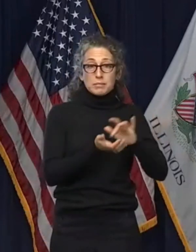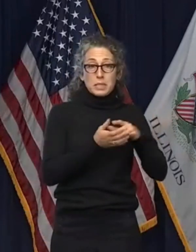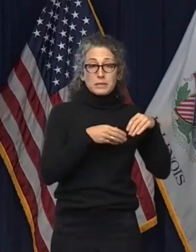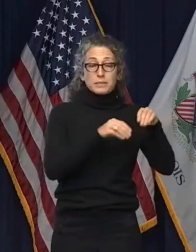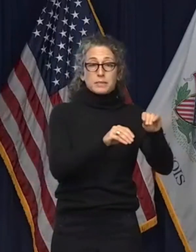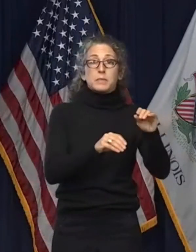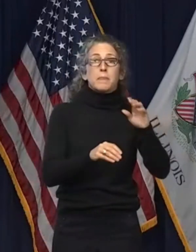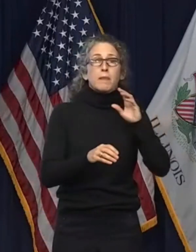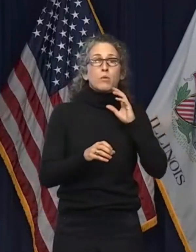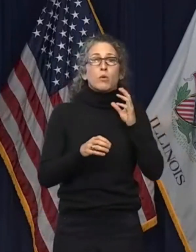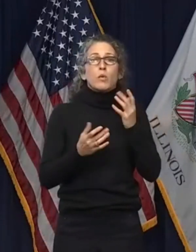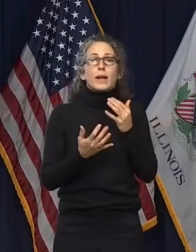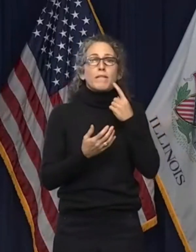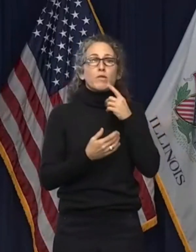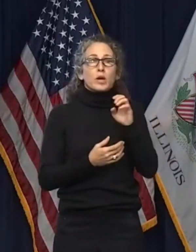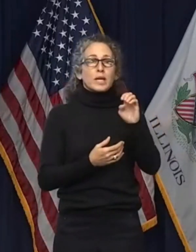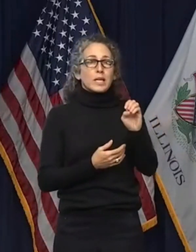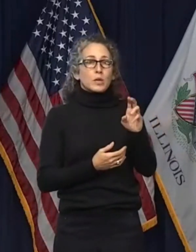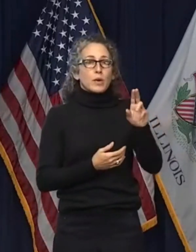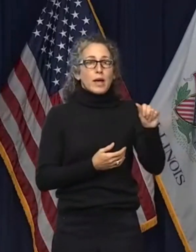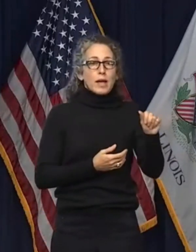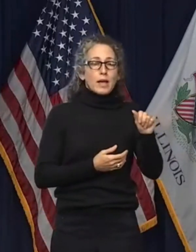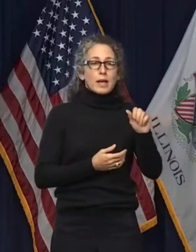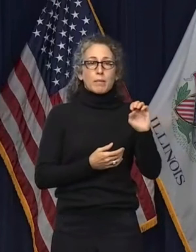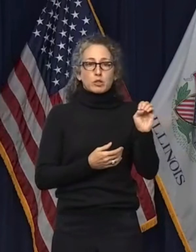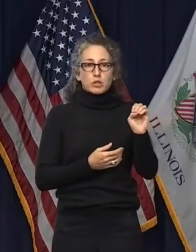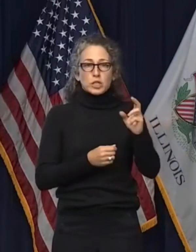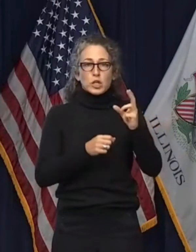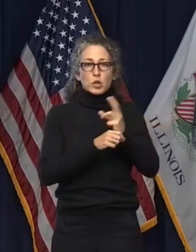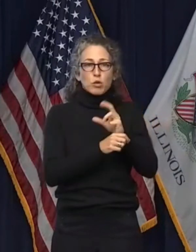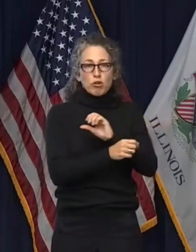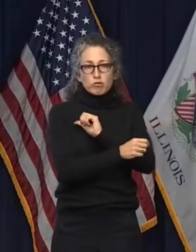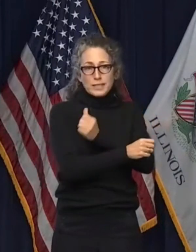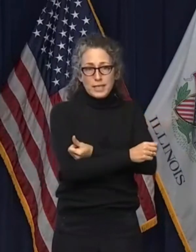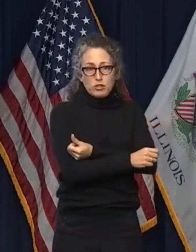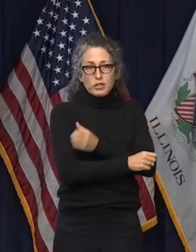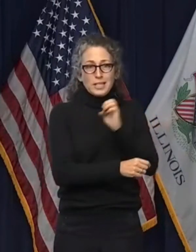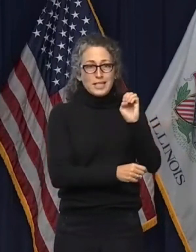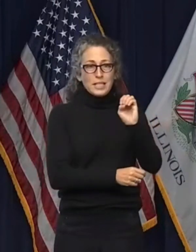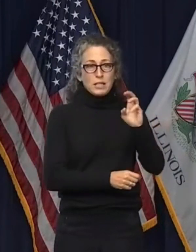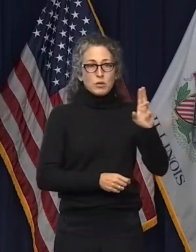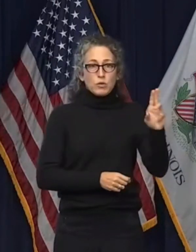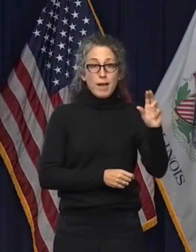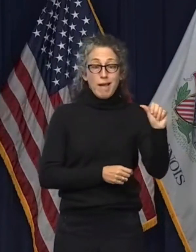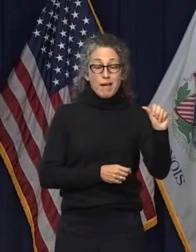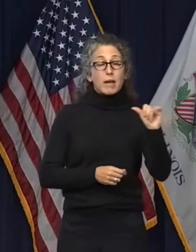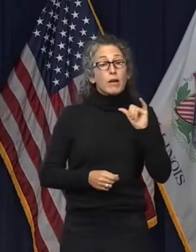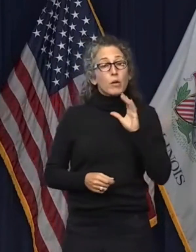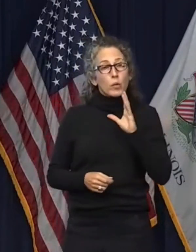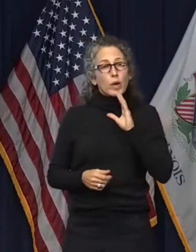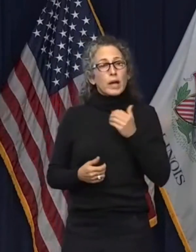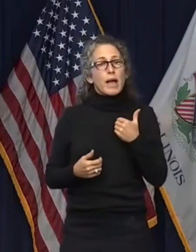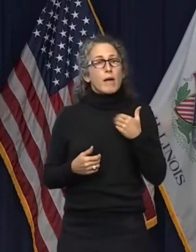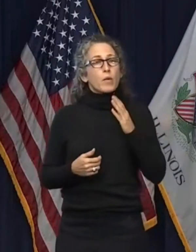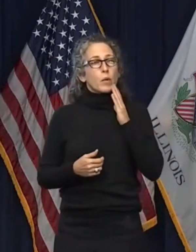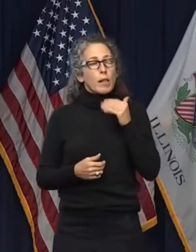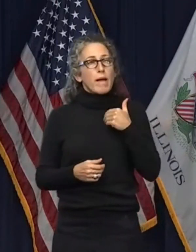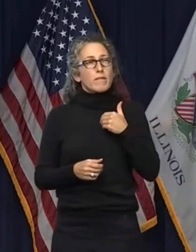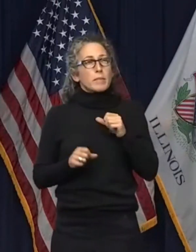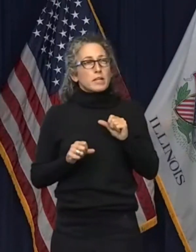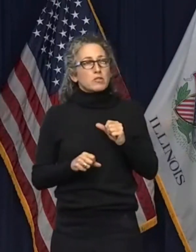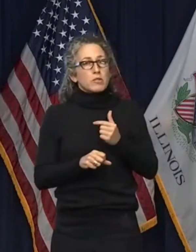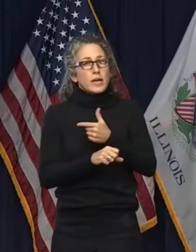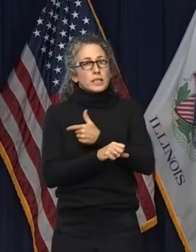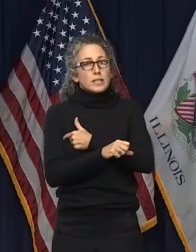getting the EUA, the emergency use authorization, we do potentially have vaccine that would be coming the week